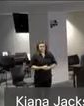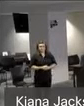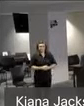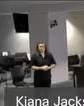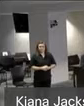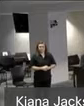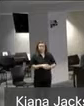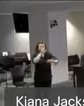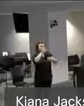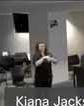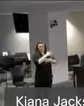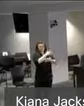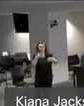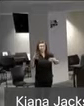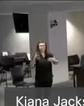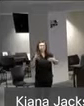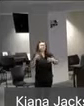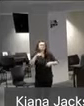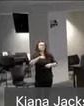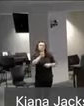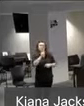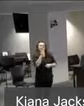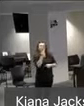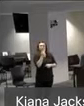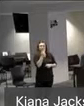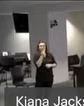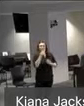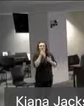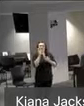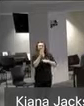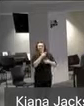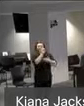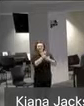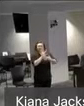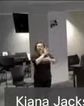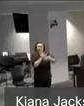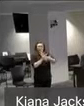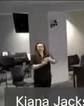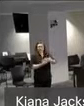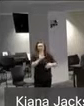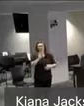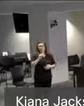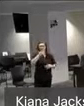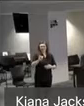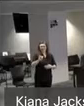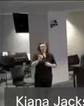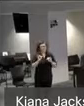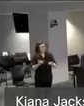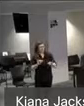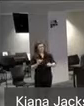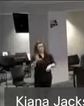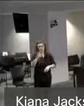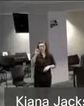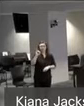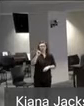Here you can see the outline of the plan designs for 2021. For the upcoming year, we'll retain the same co-pays, co-insurance, and